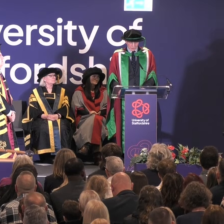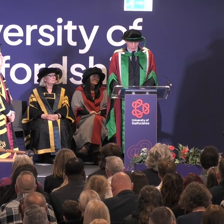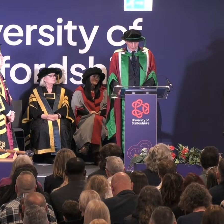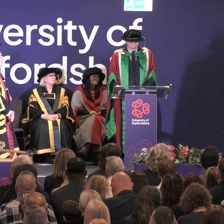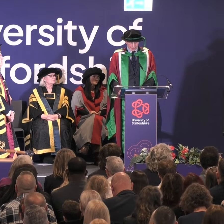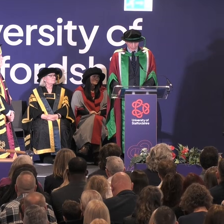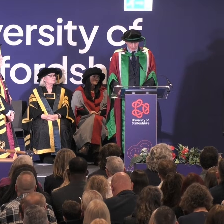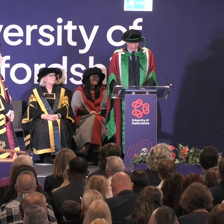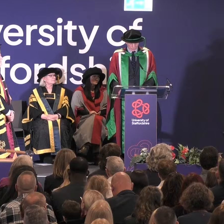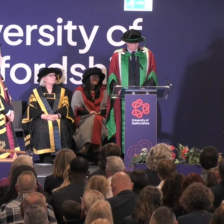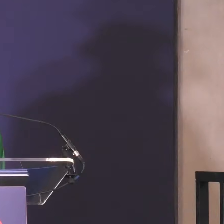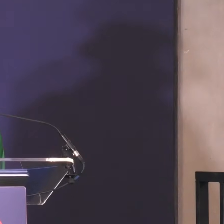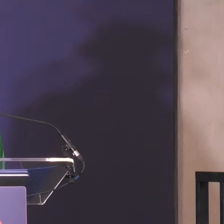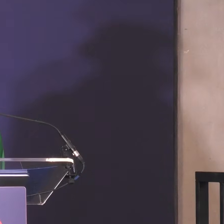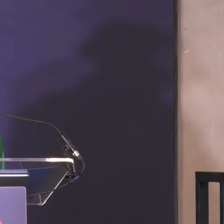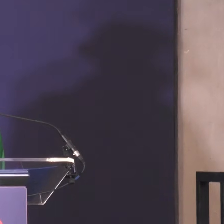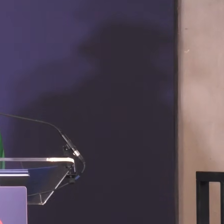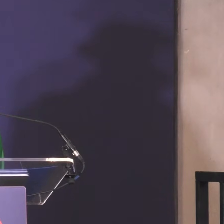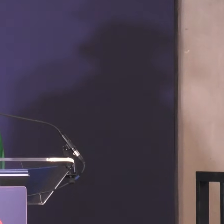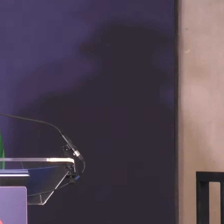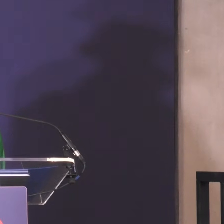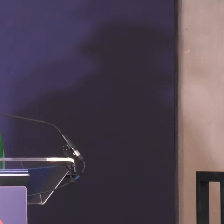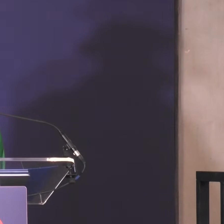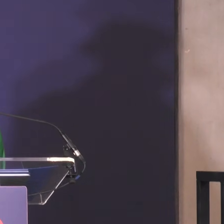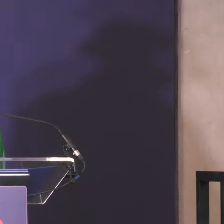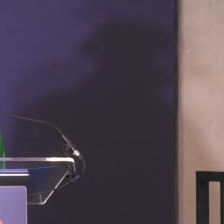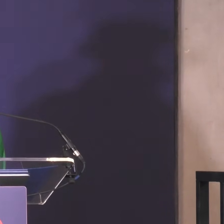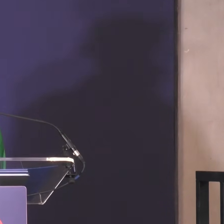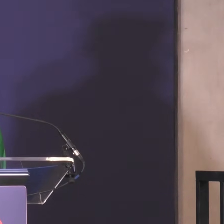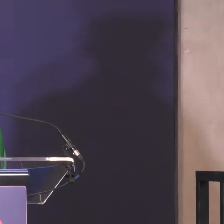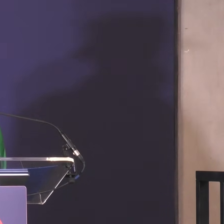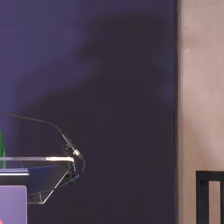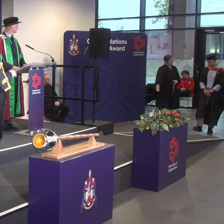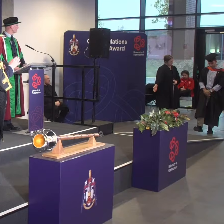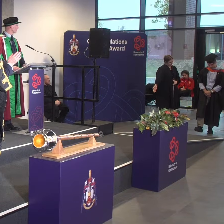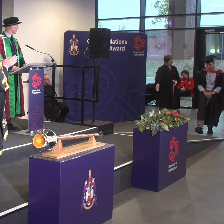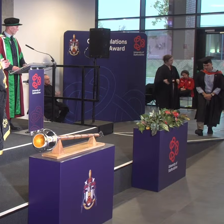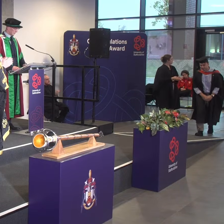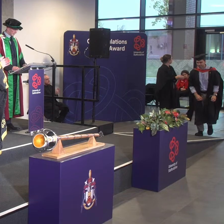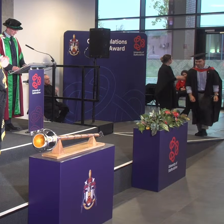Master's degree in International Security, Jamal Asborn Mirza.